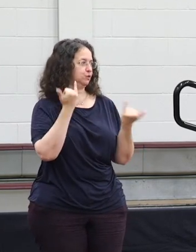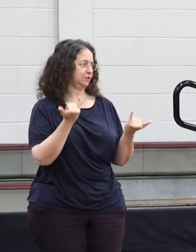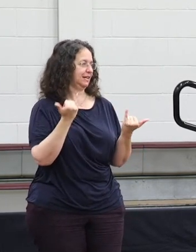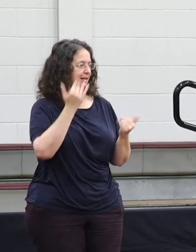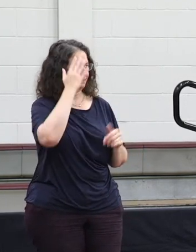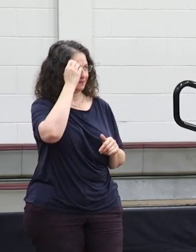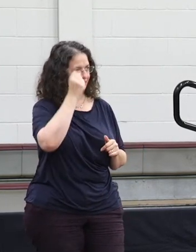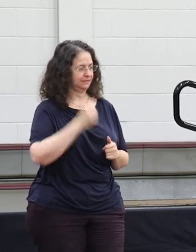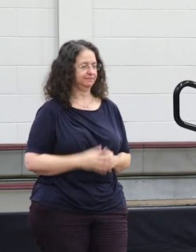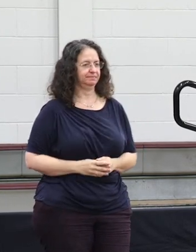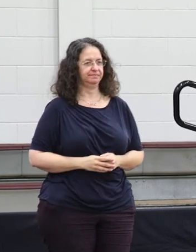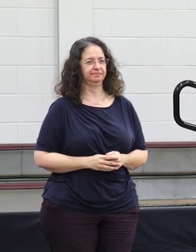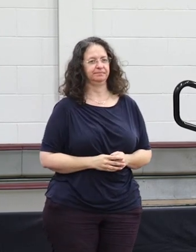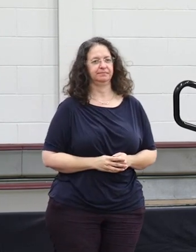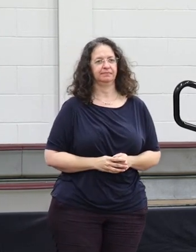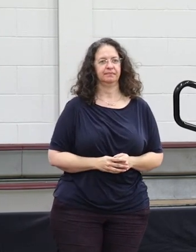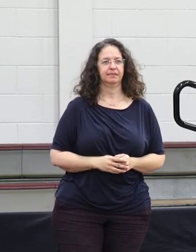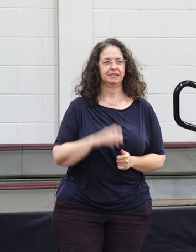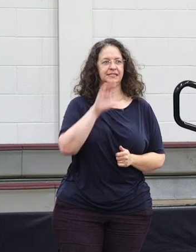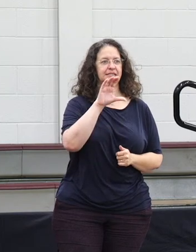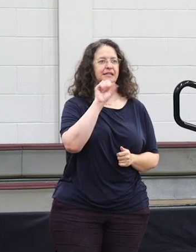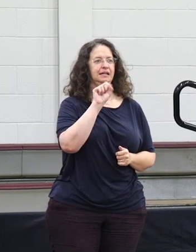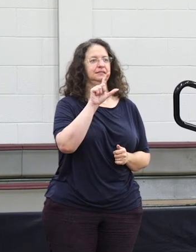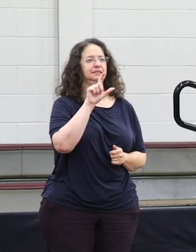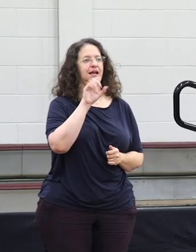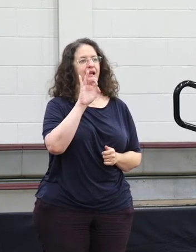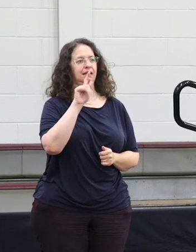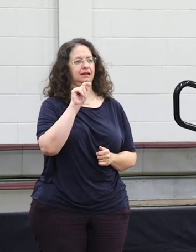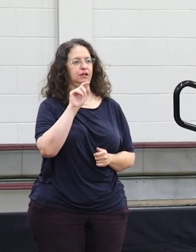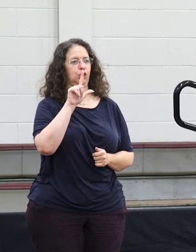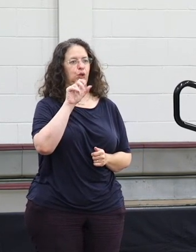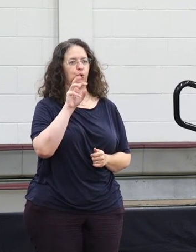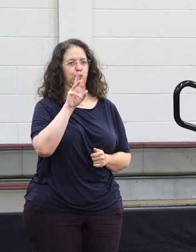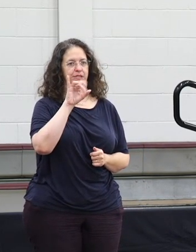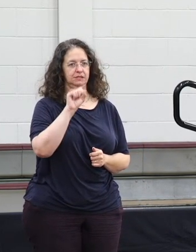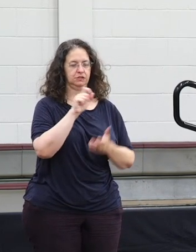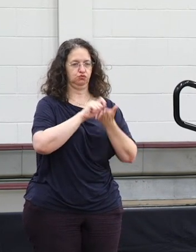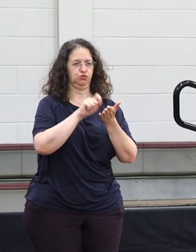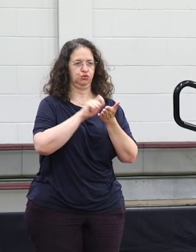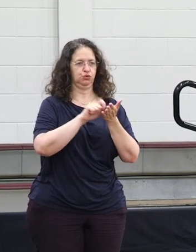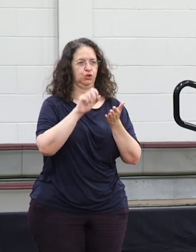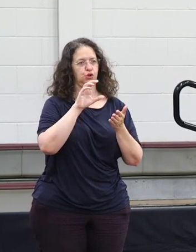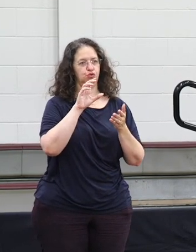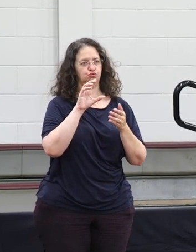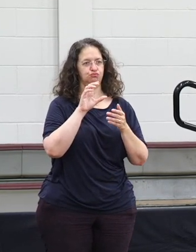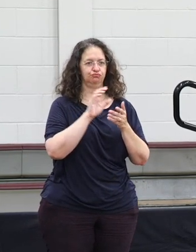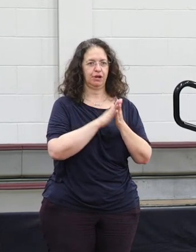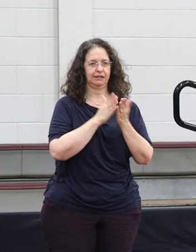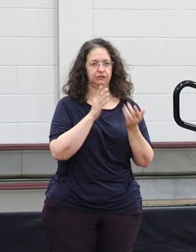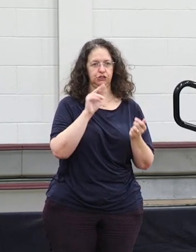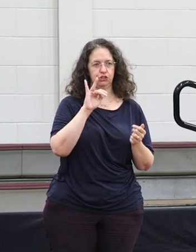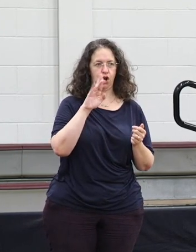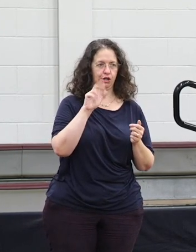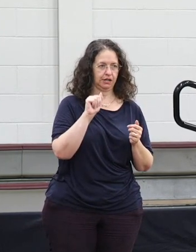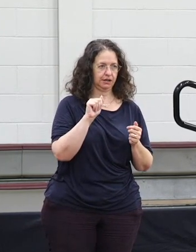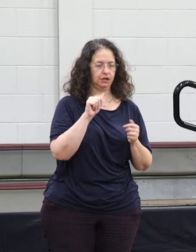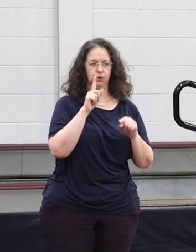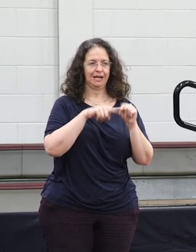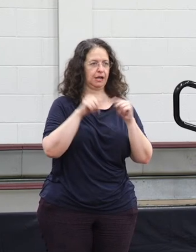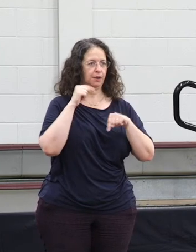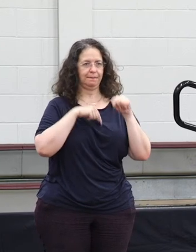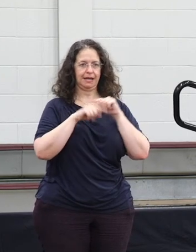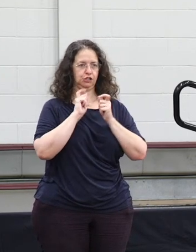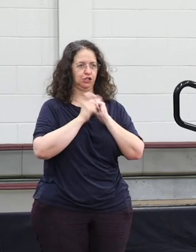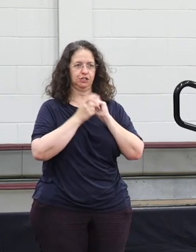you. C.S. Eliot Lewis, who is the author of The Chronicles of Narnia, once said, "You can't go back and change